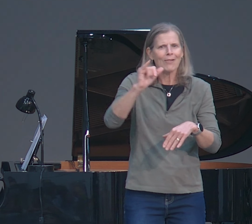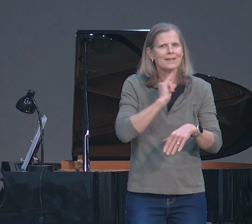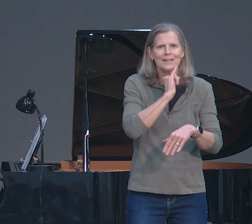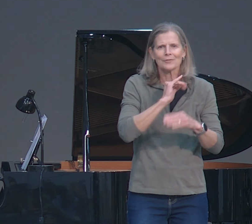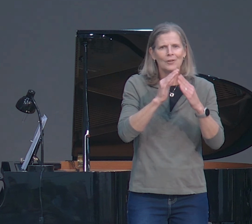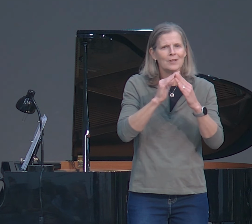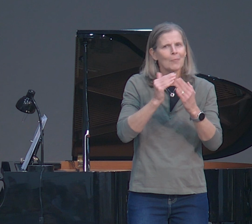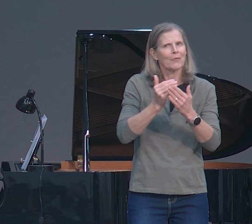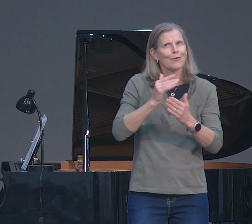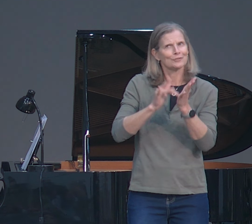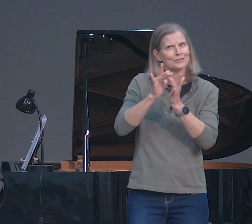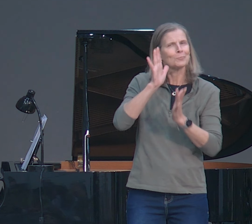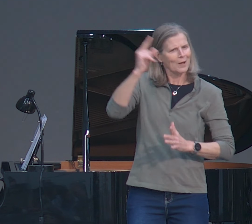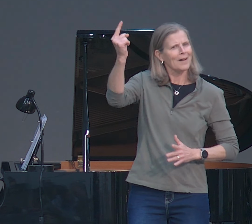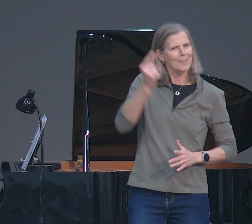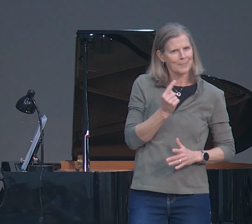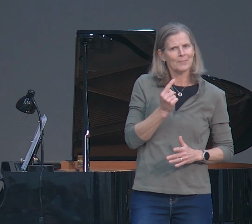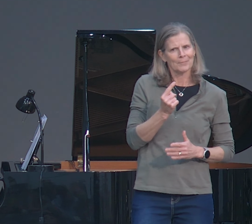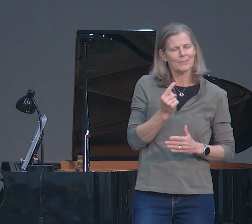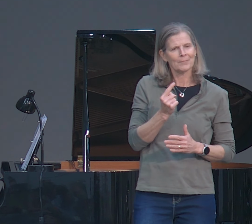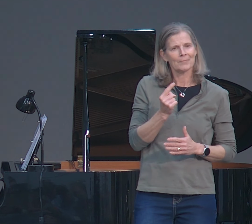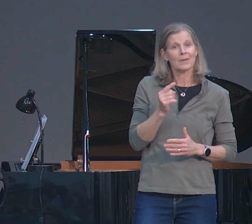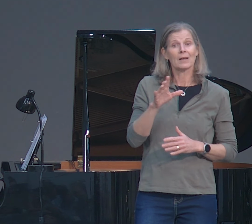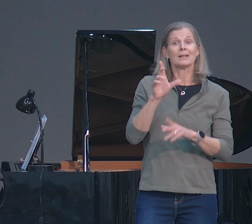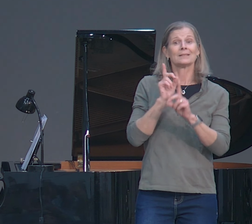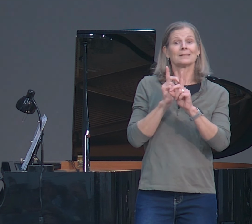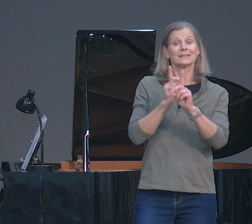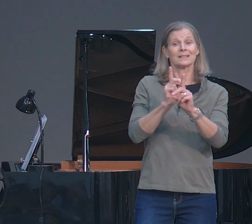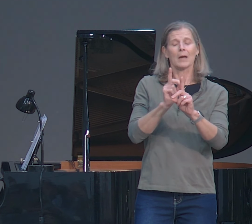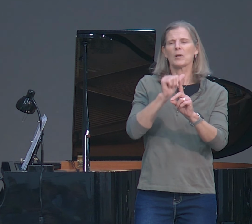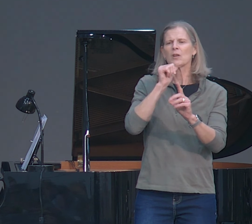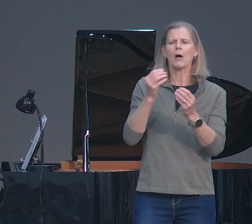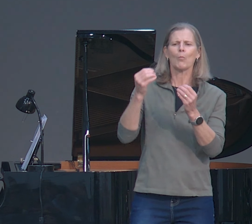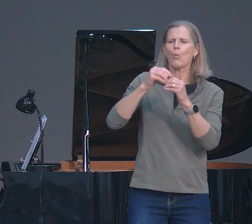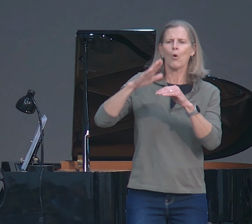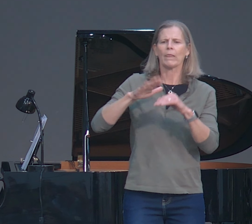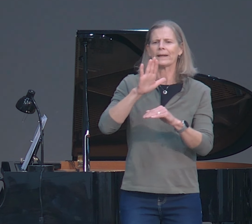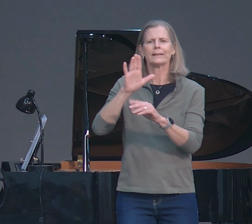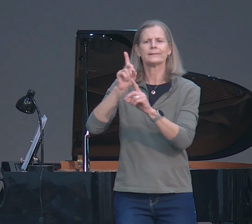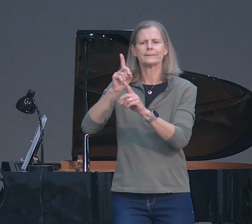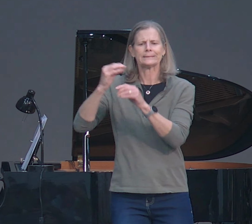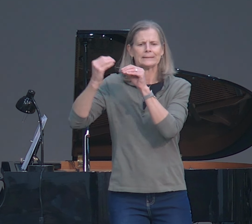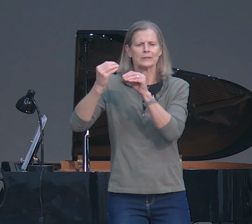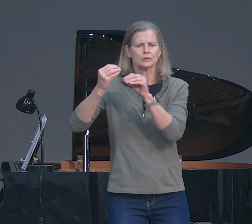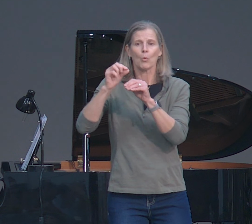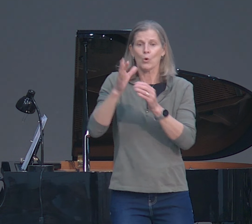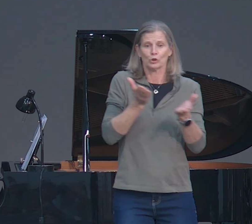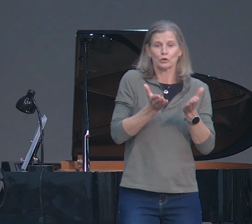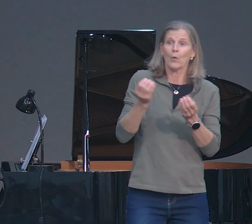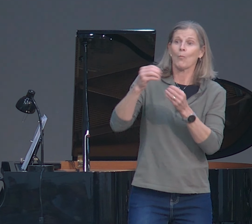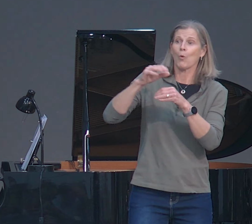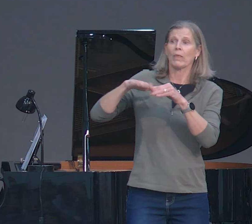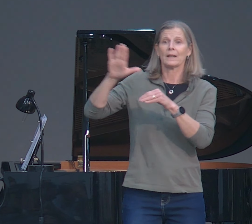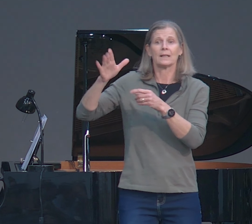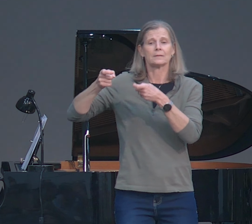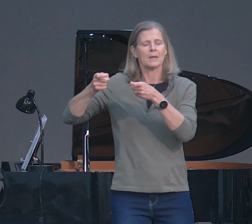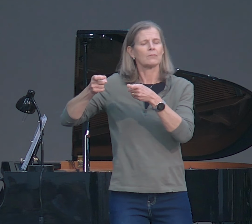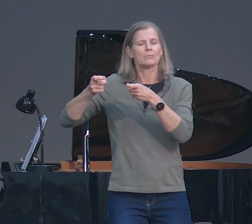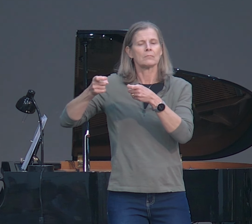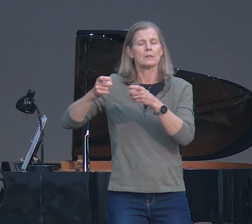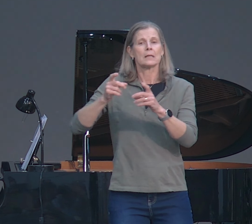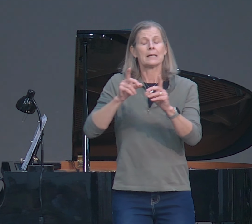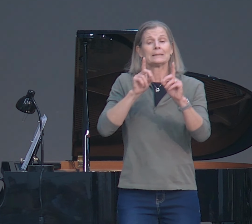Man comes. A disciple is not above his teacher, nor a servant above his master. It is enough for the disciple